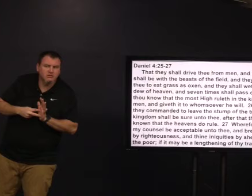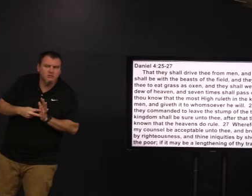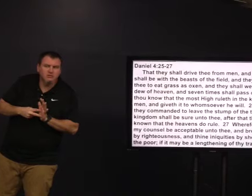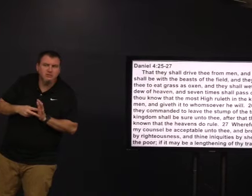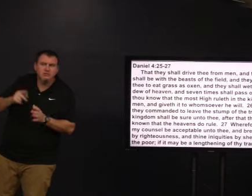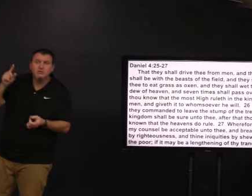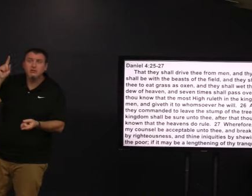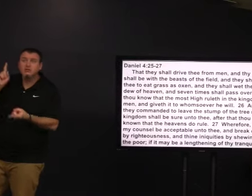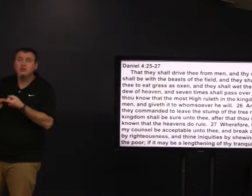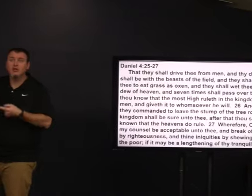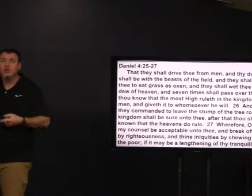When was that?